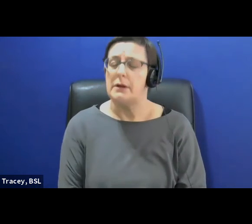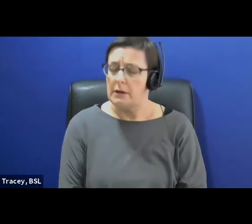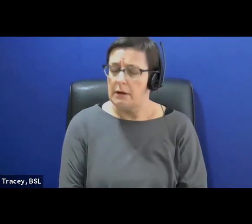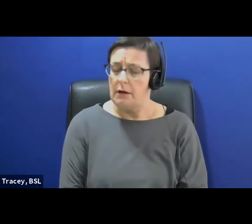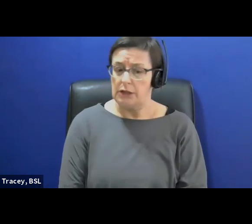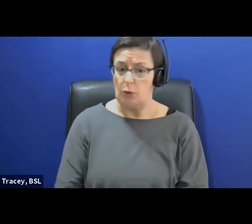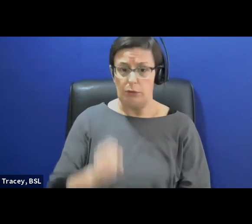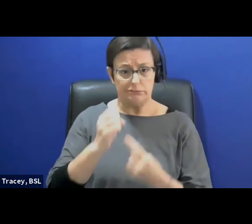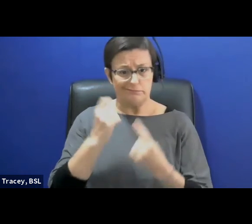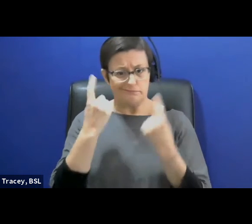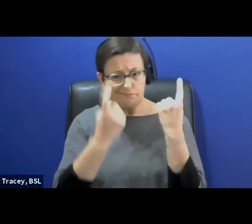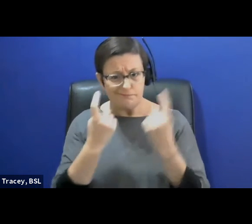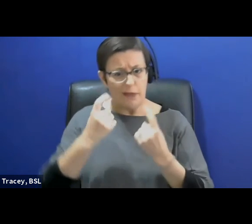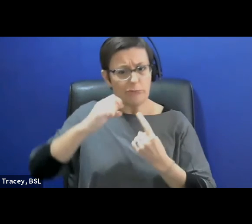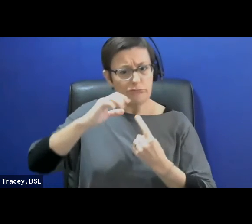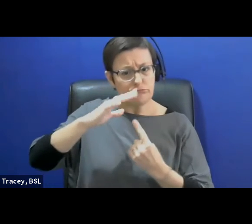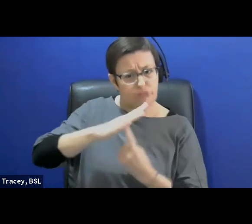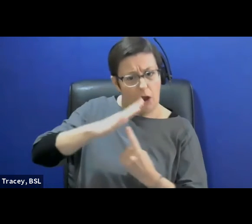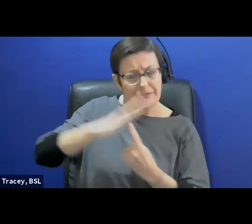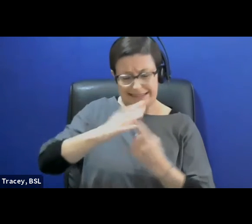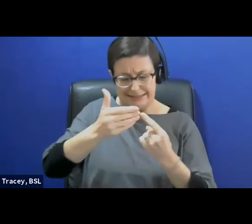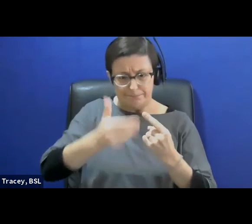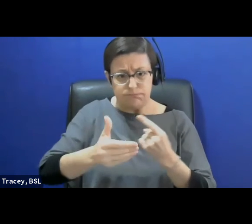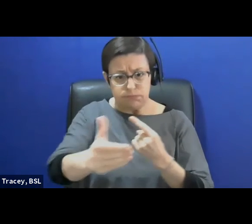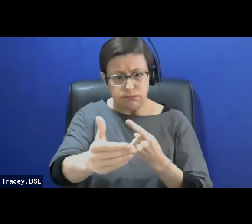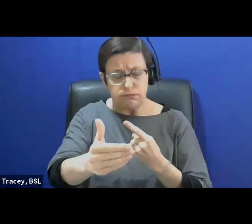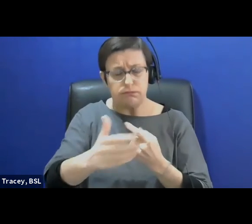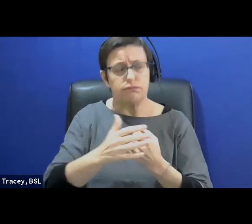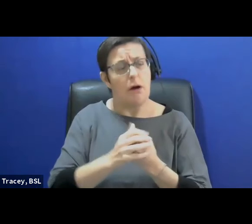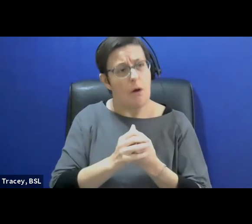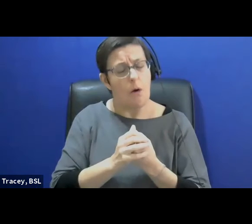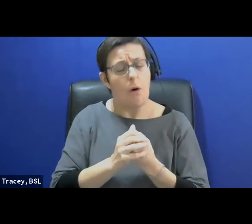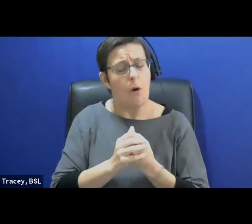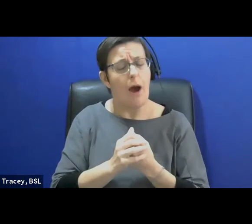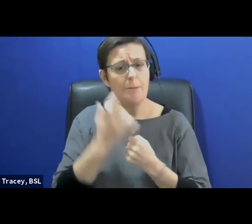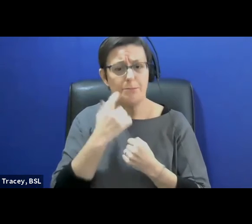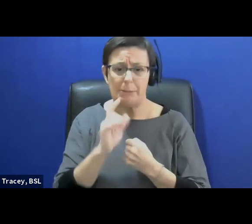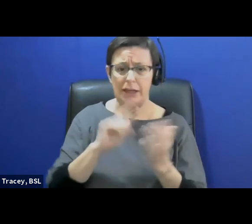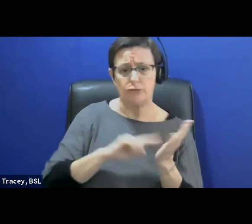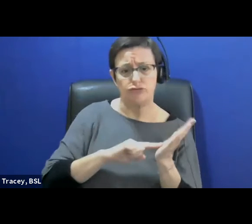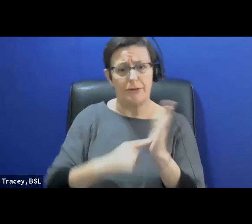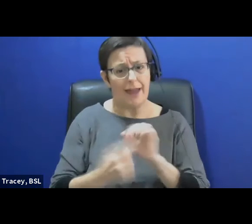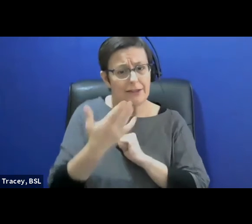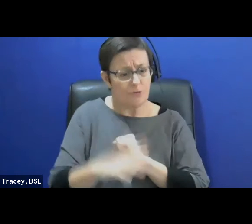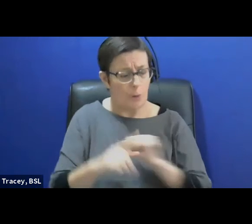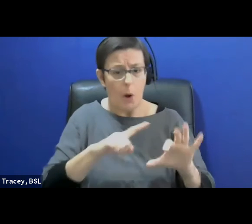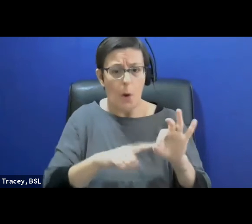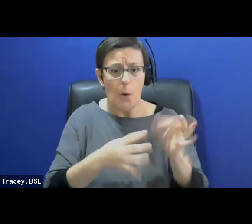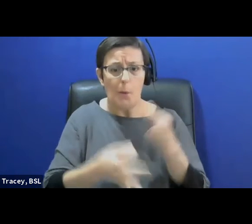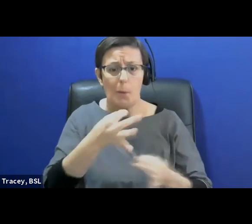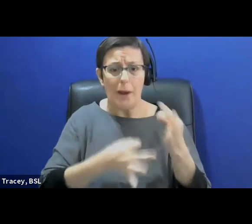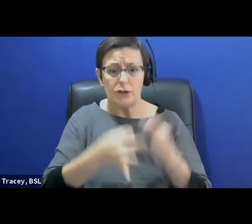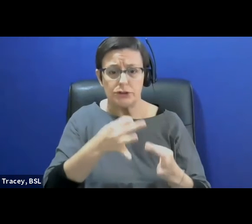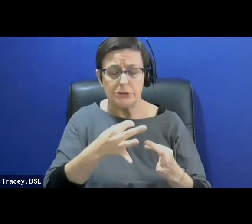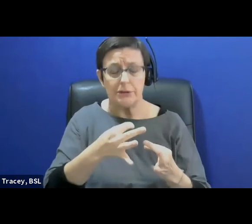comments that have been made pick up on it. I always think about priorities in the kind of the short term, but then also in the